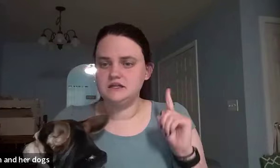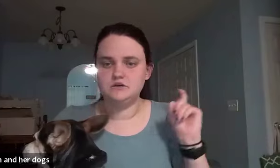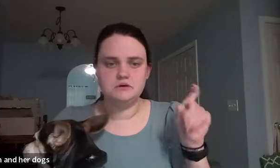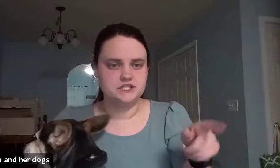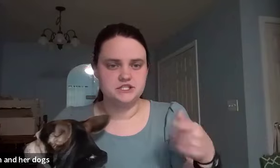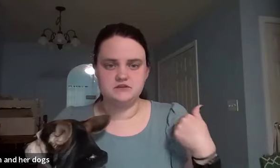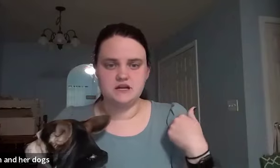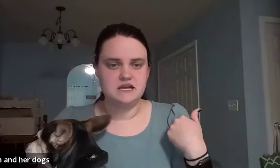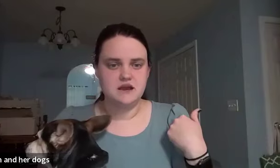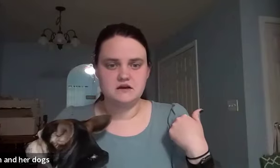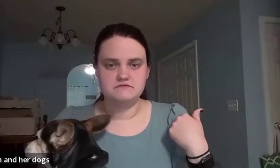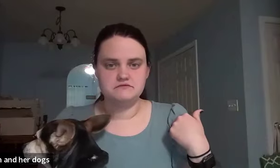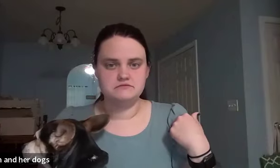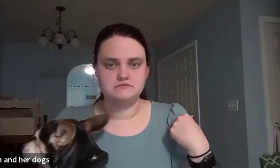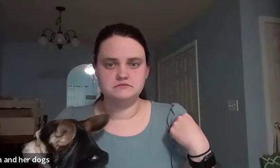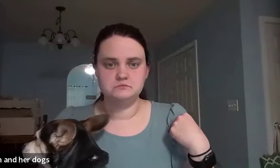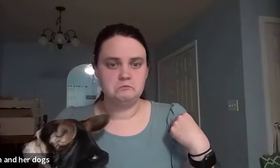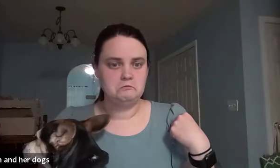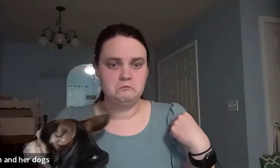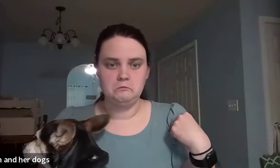Any questions you guys have?